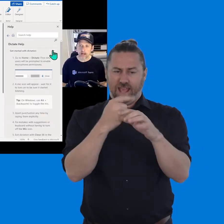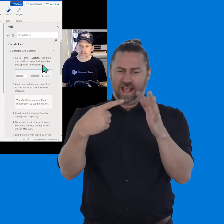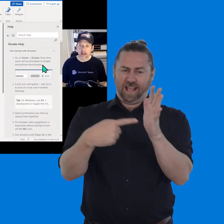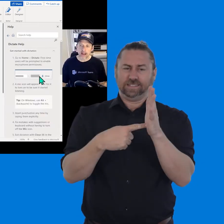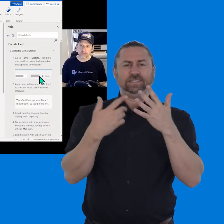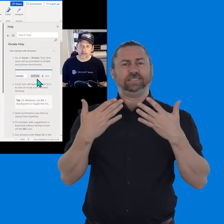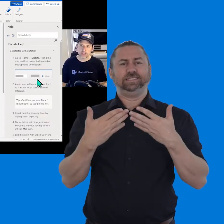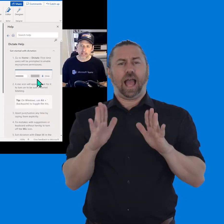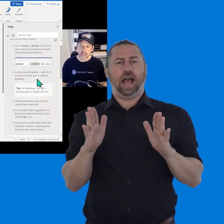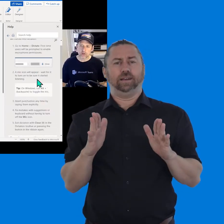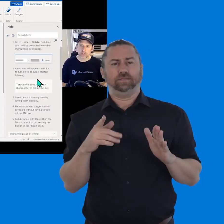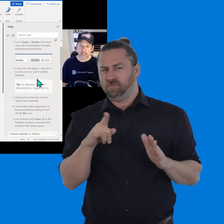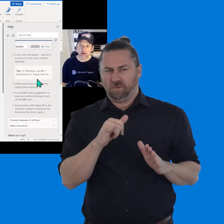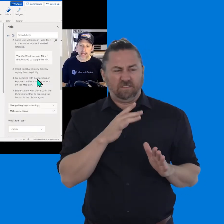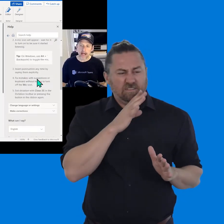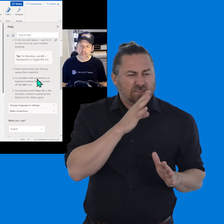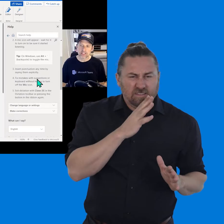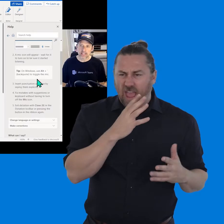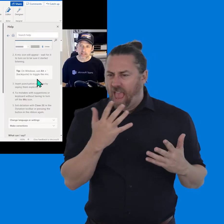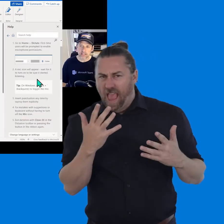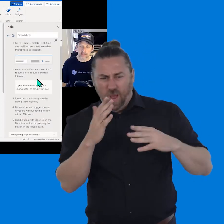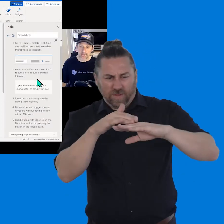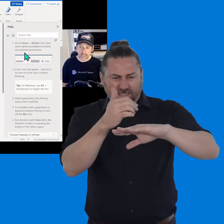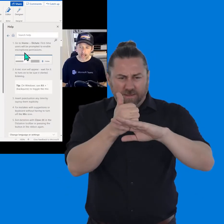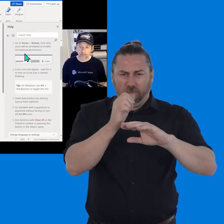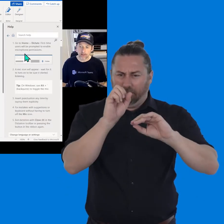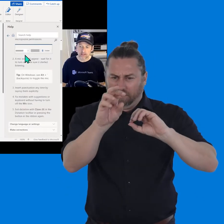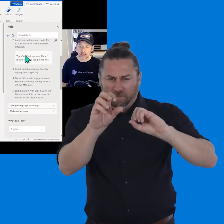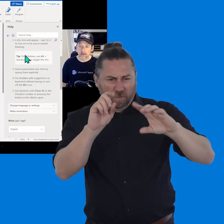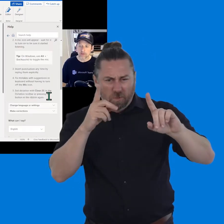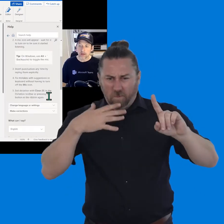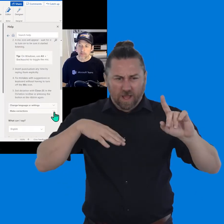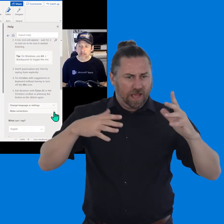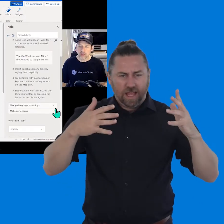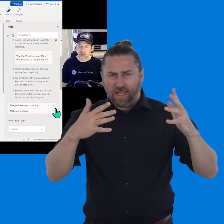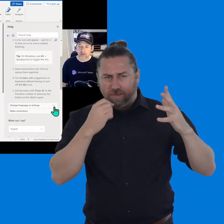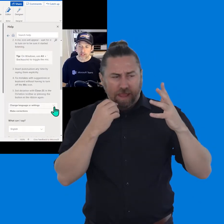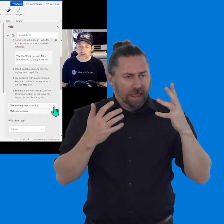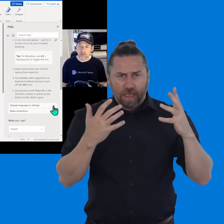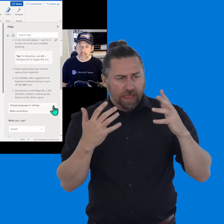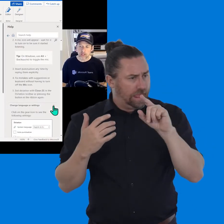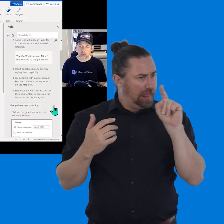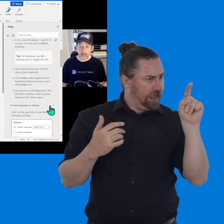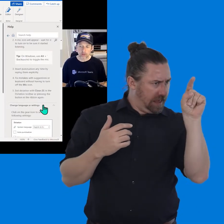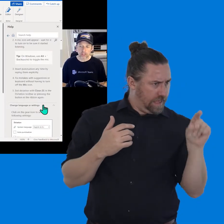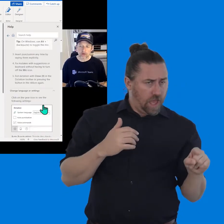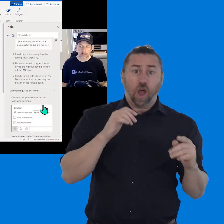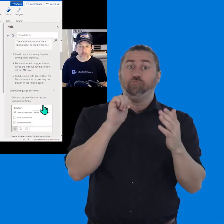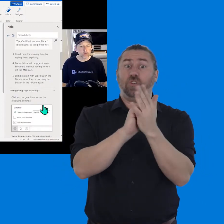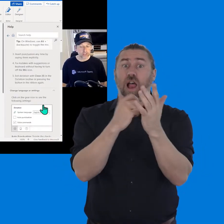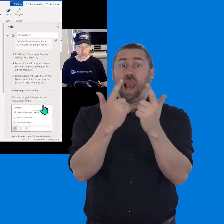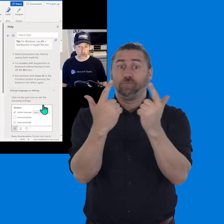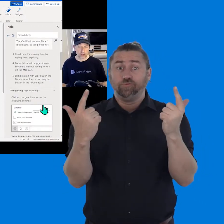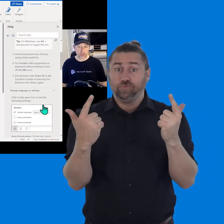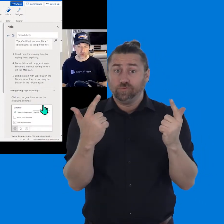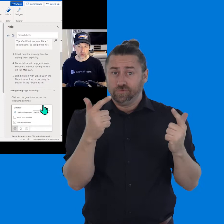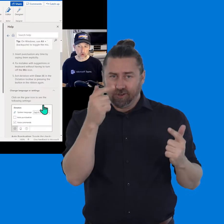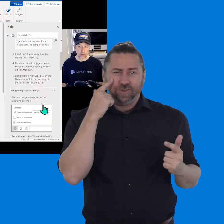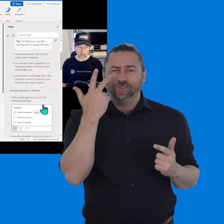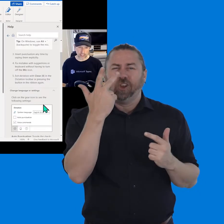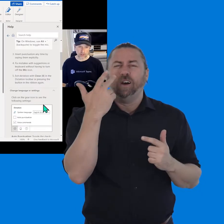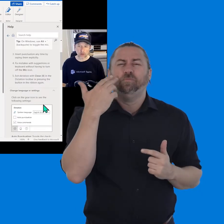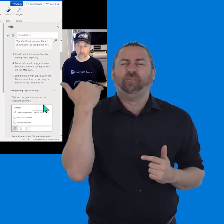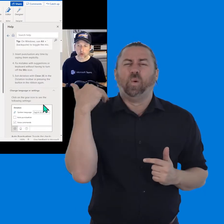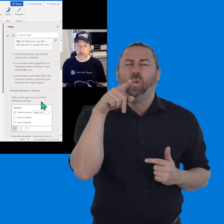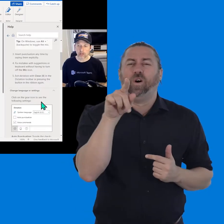started, all right? So everything that you need on how to set dictate up is there, making sure that you set your language correctly, which is what you just